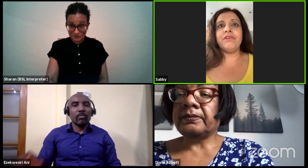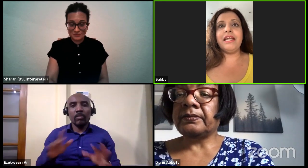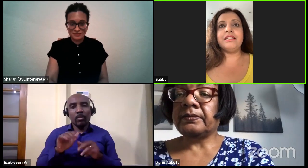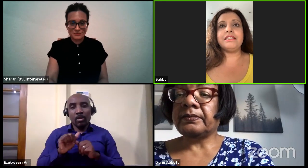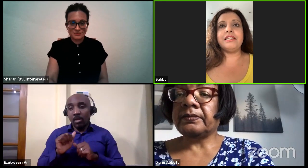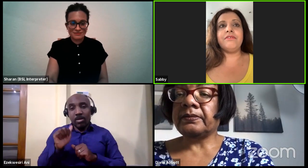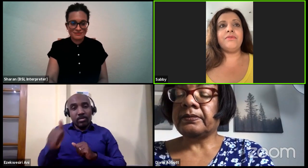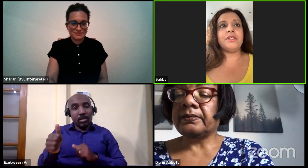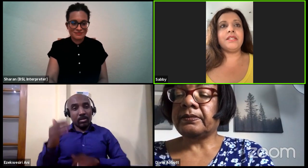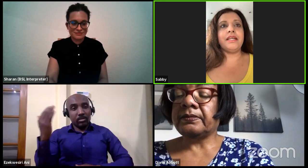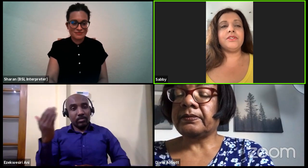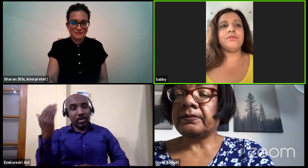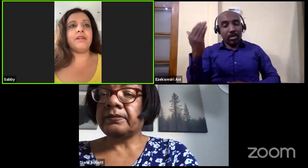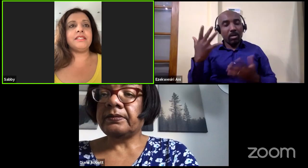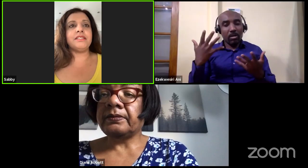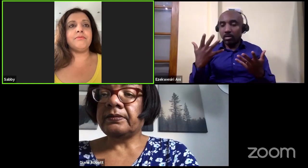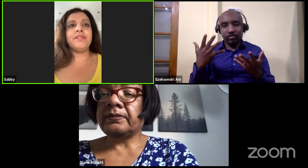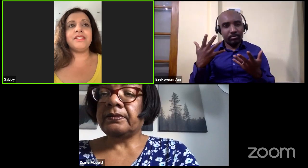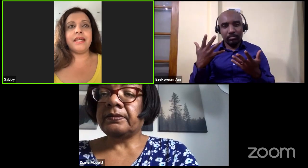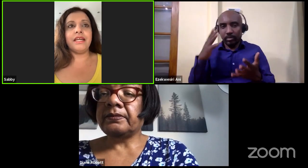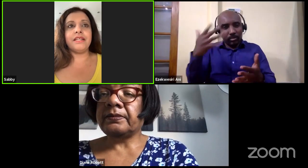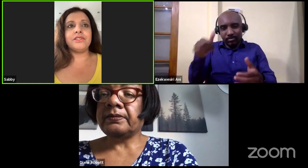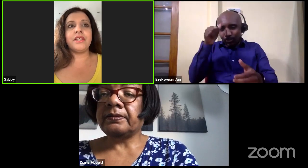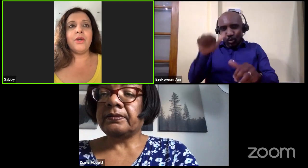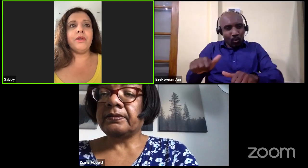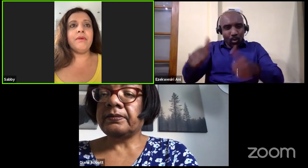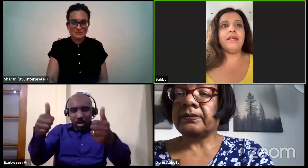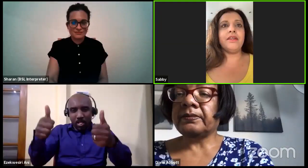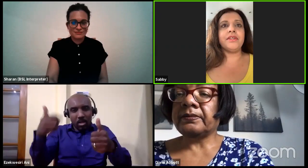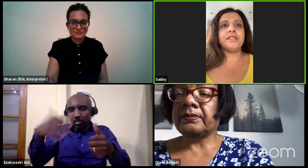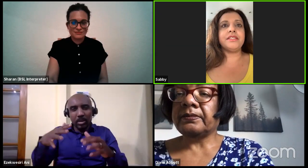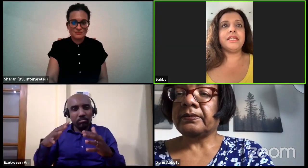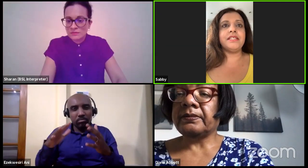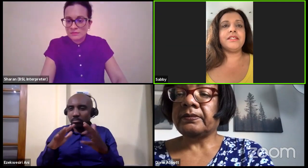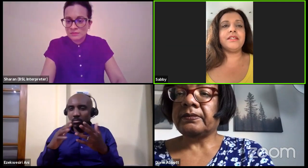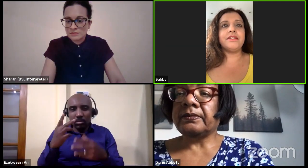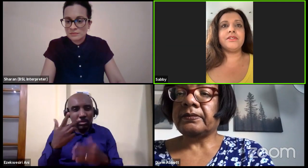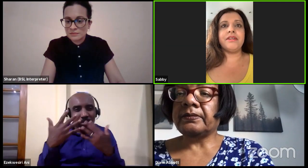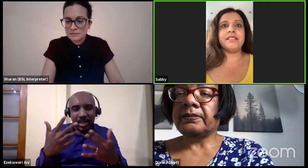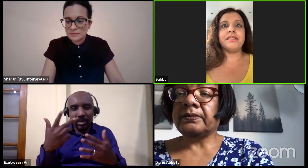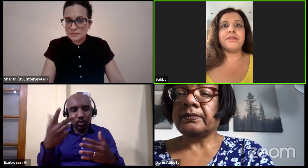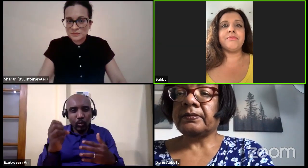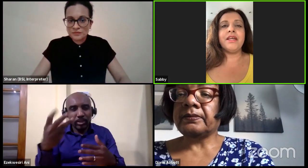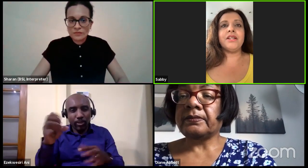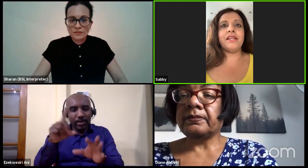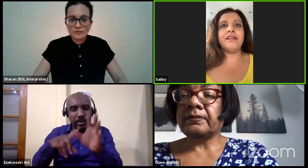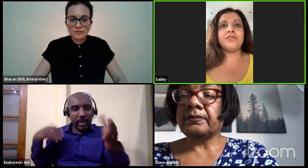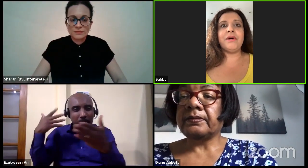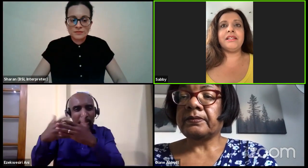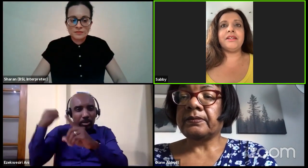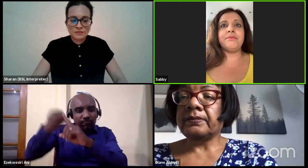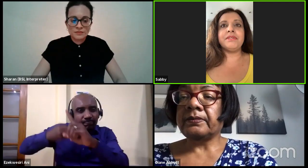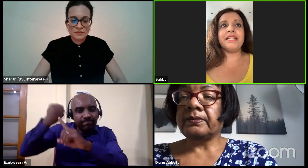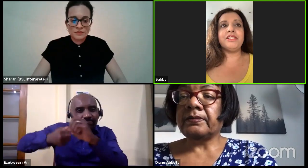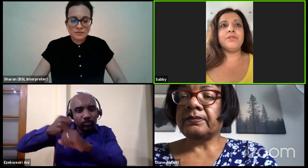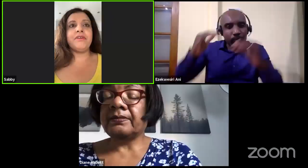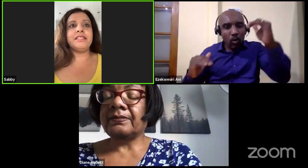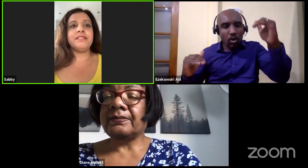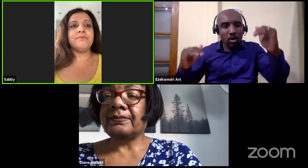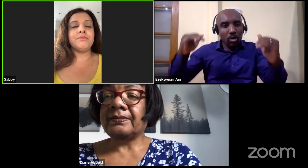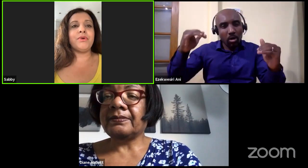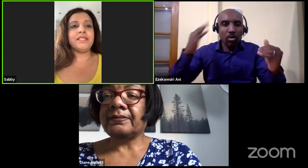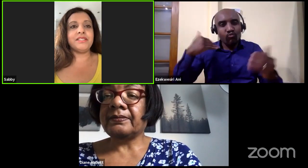has relentlessly fought against racism for decades, when many others conceded to racism. I'd like to welcome Stand Up